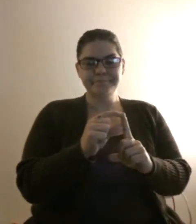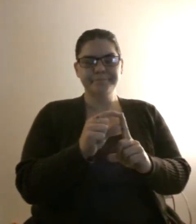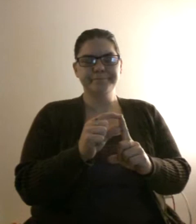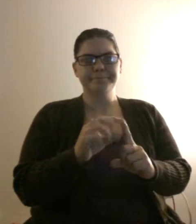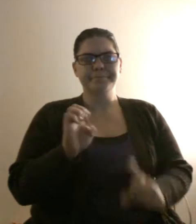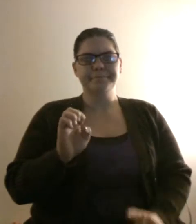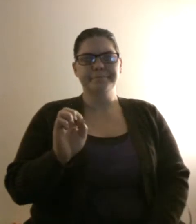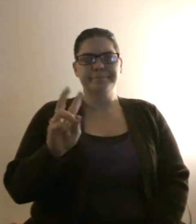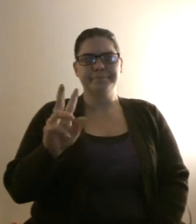evaporation.